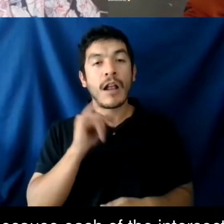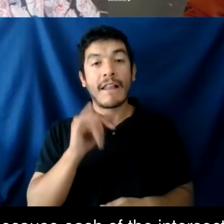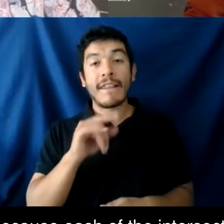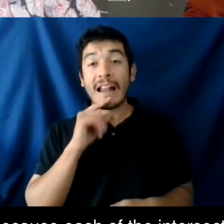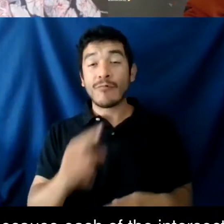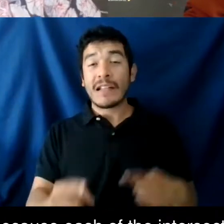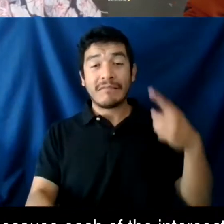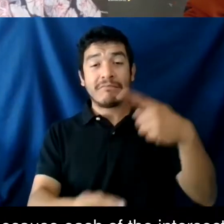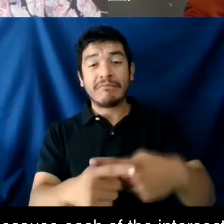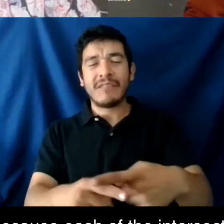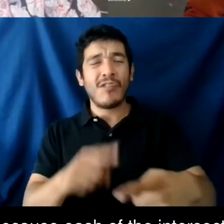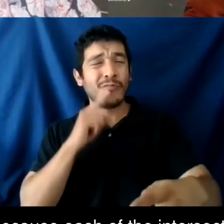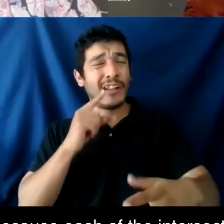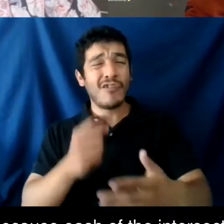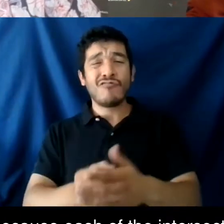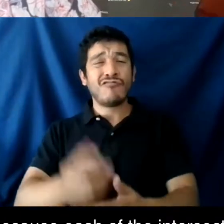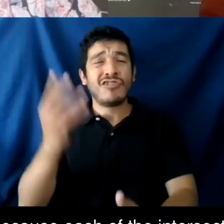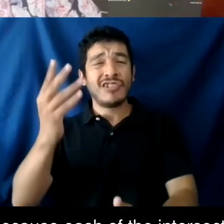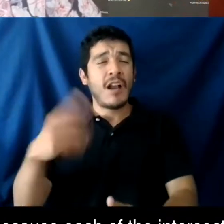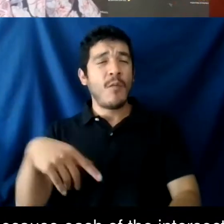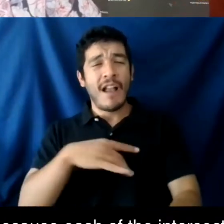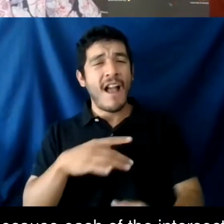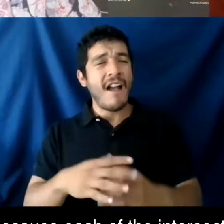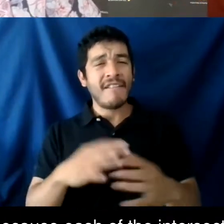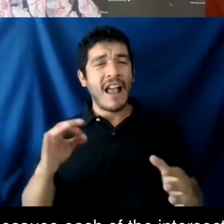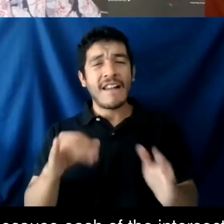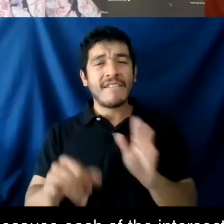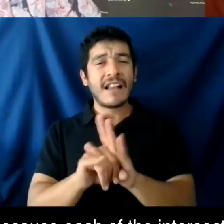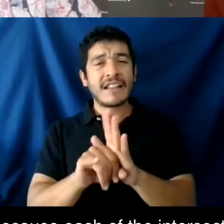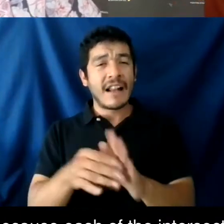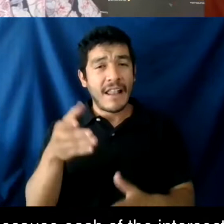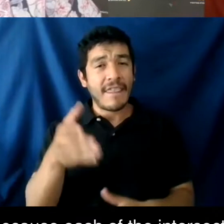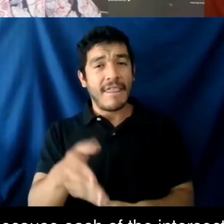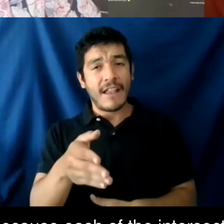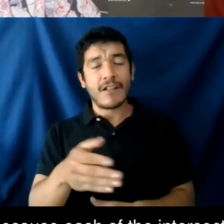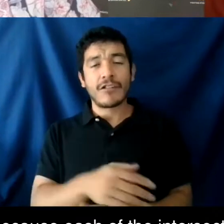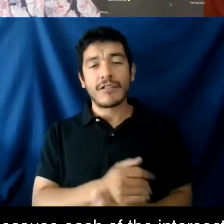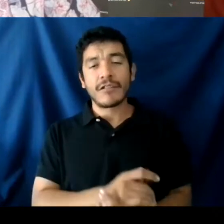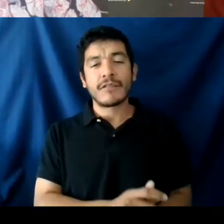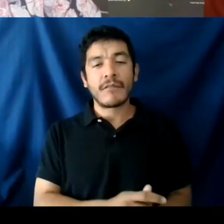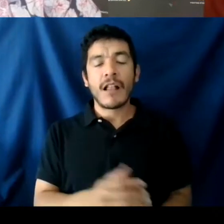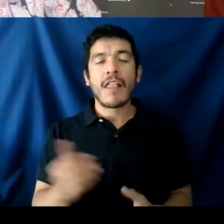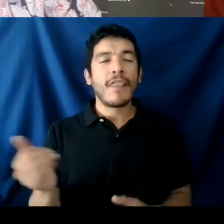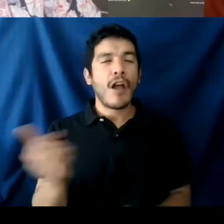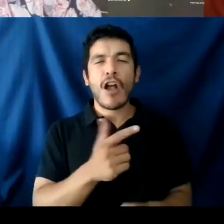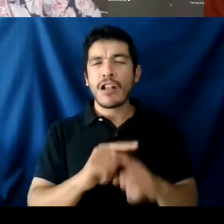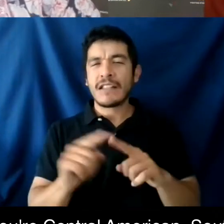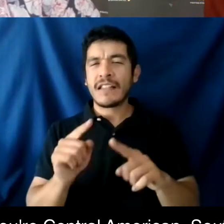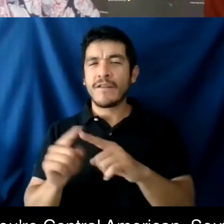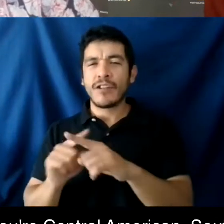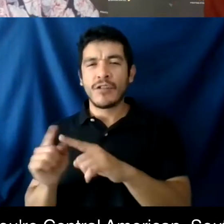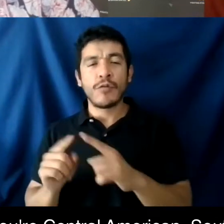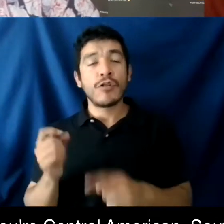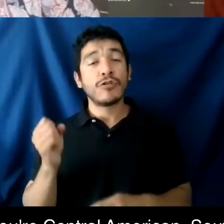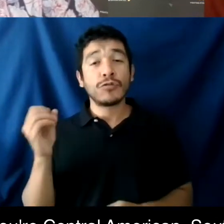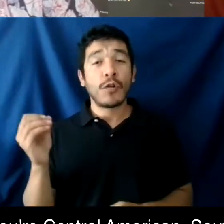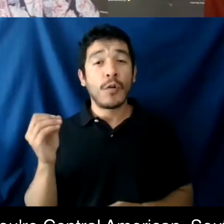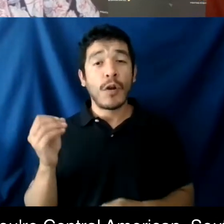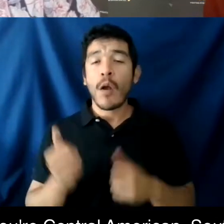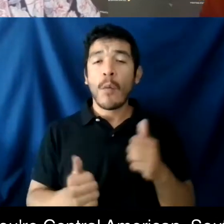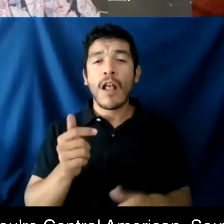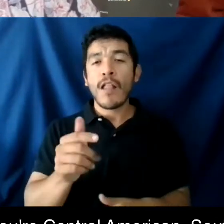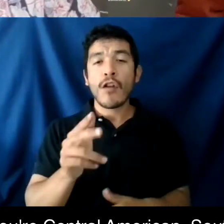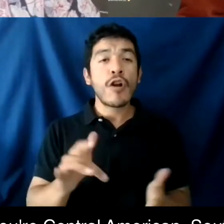because each of the intersectional identities is a plurality of themselves. So whether you're